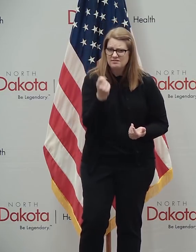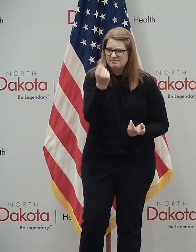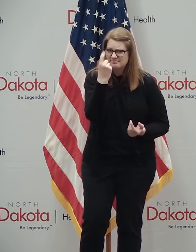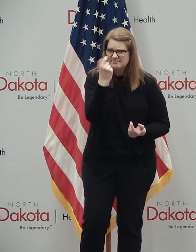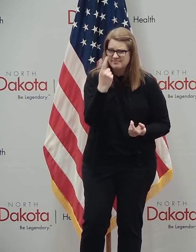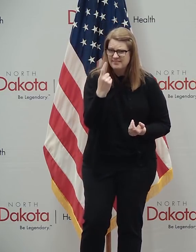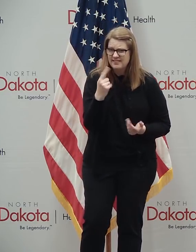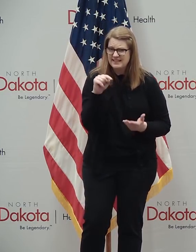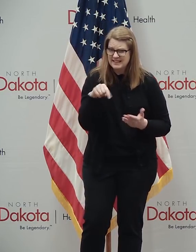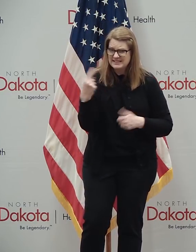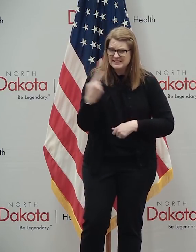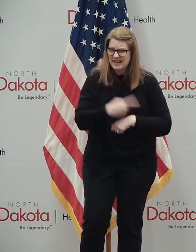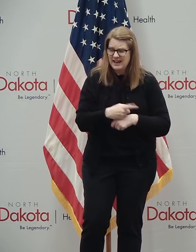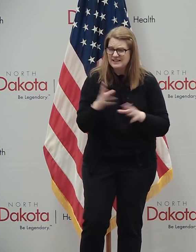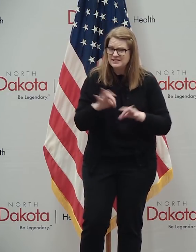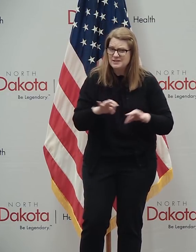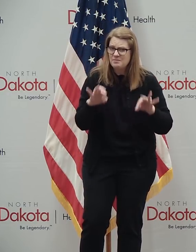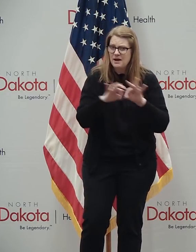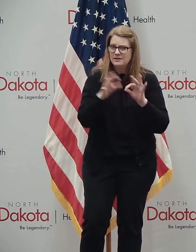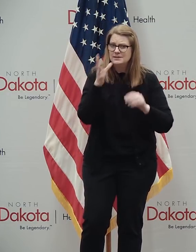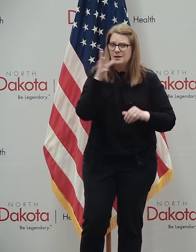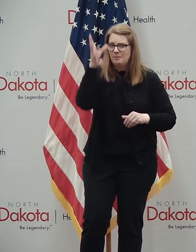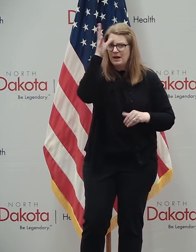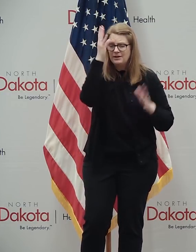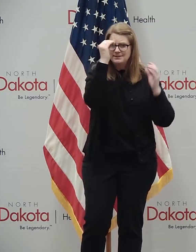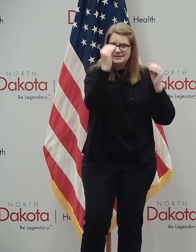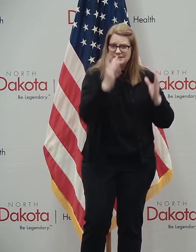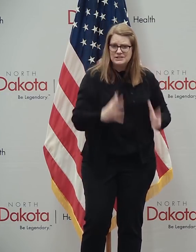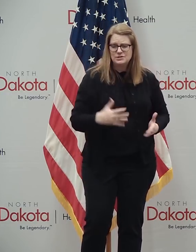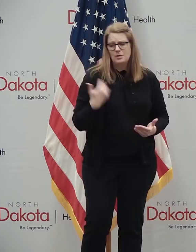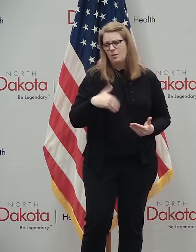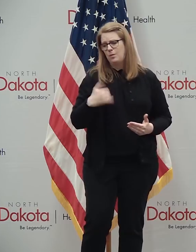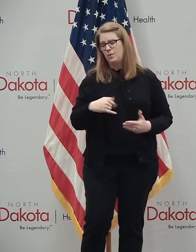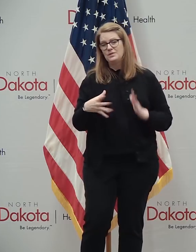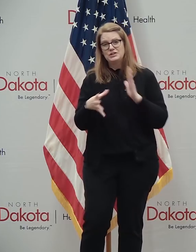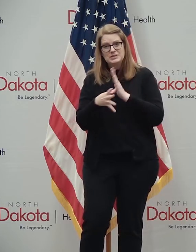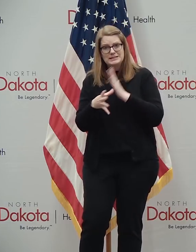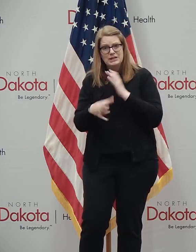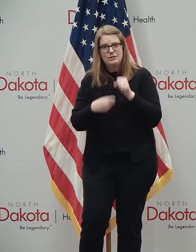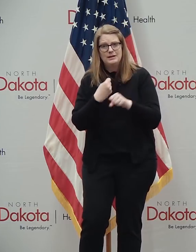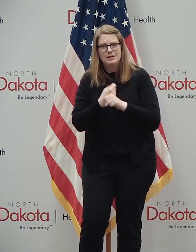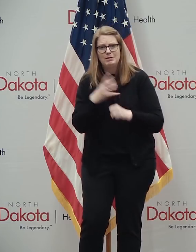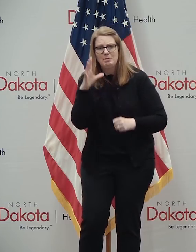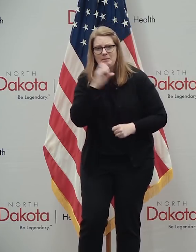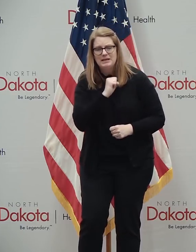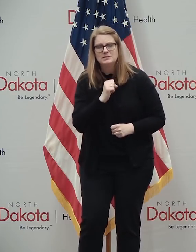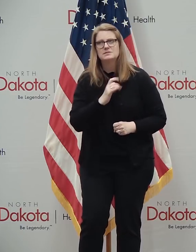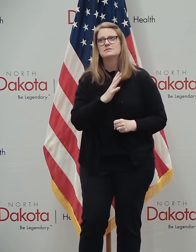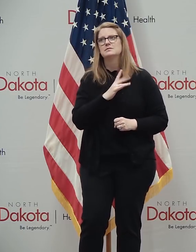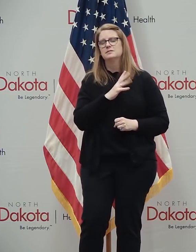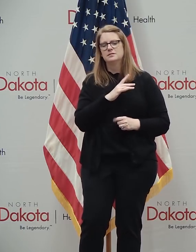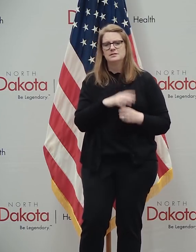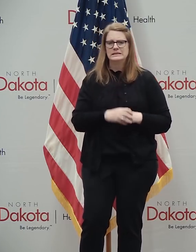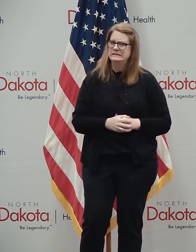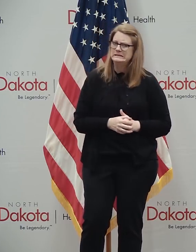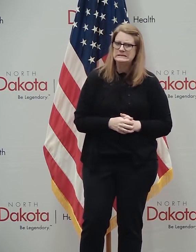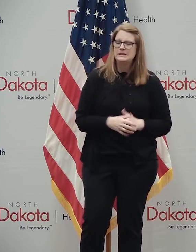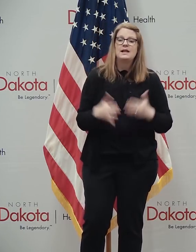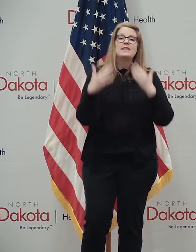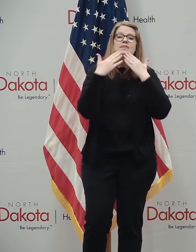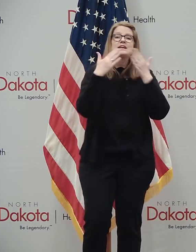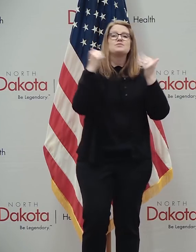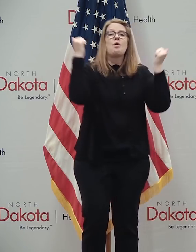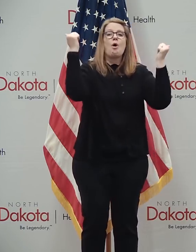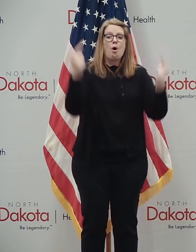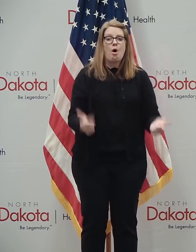teachers, families, and we know the hardship of missing out on your senior year, but we're excited that we're, again, thanks to all North Dakotans